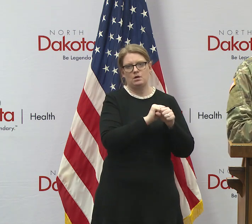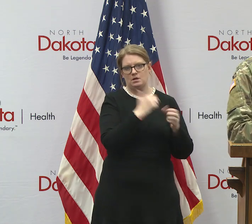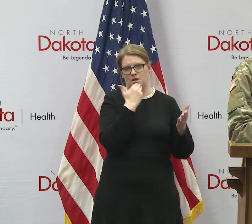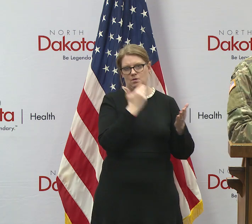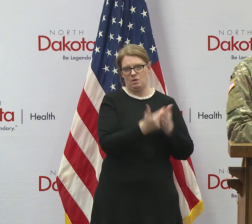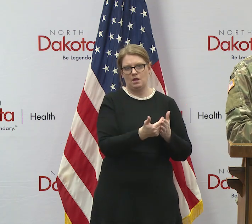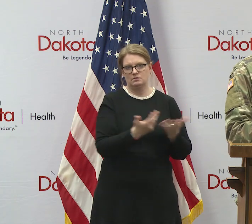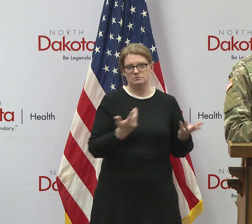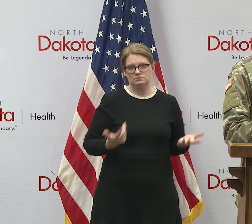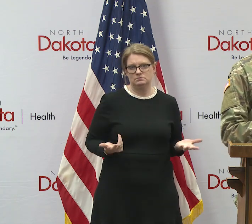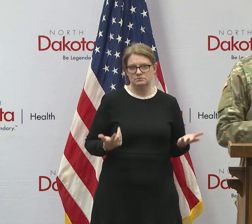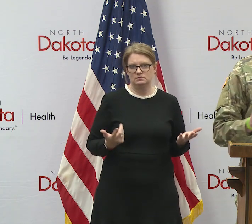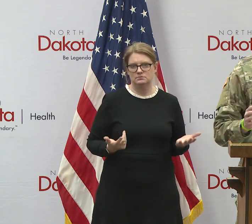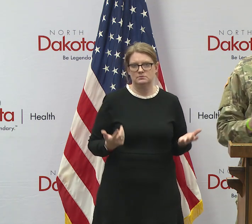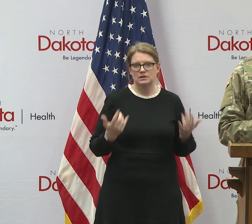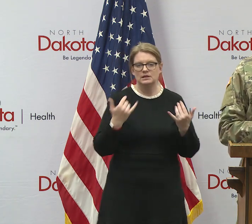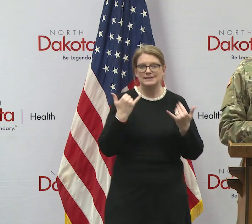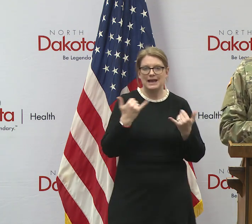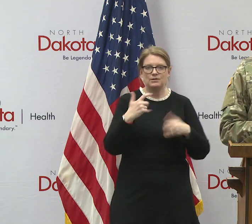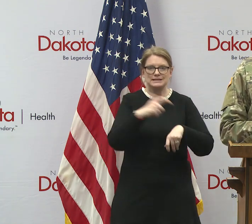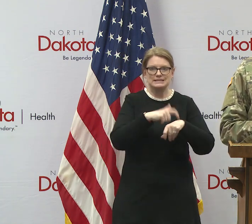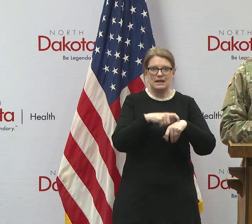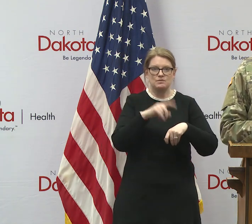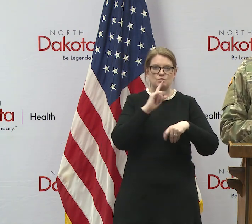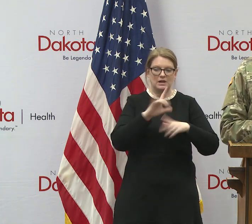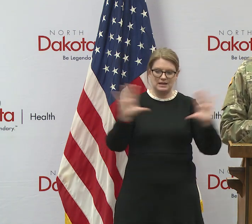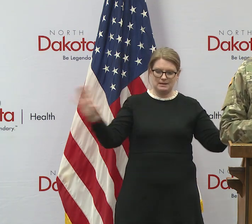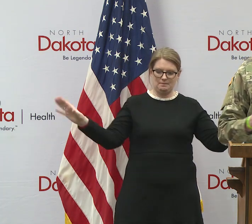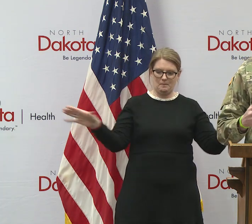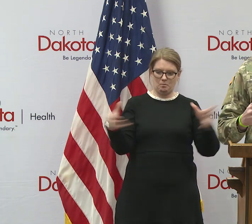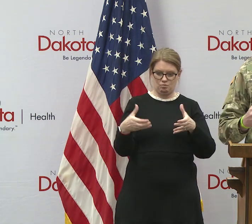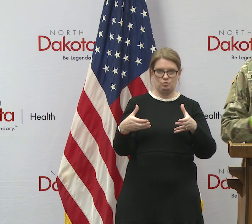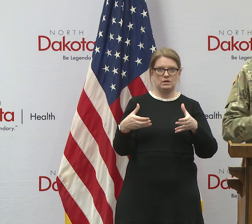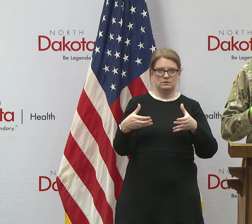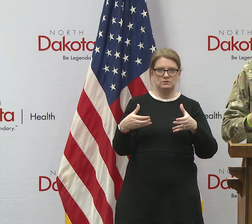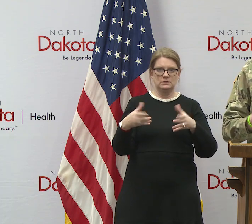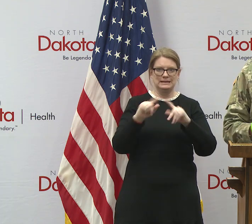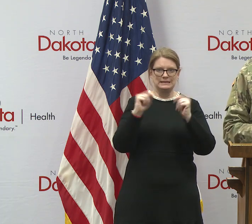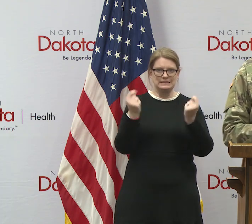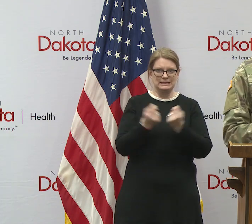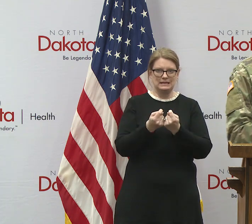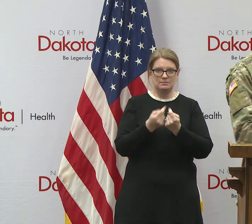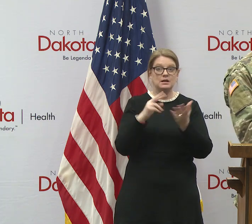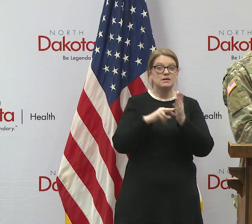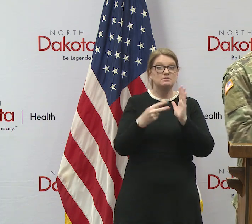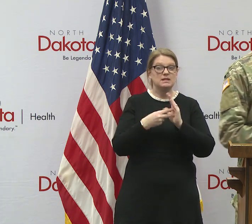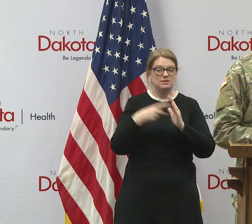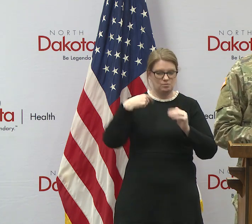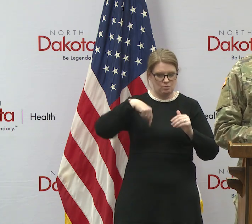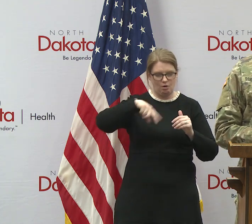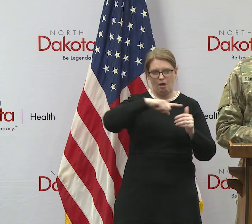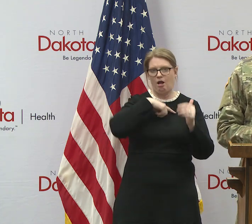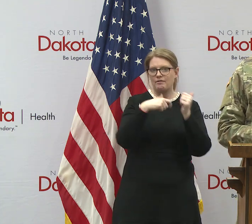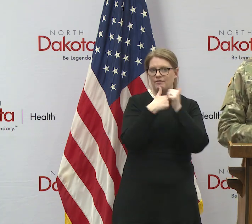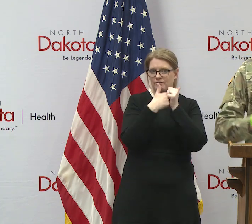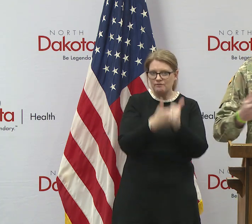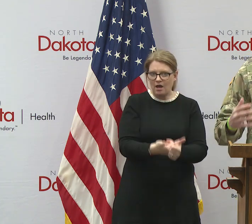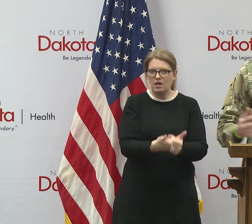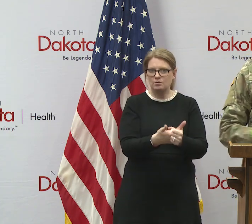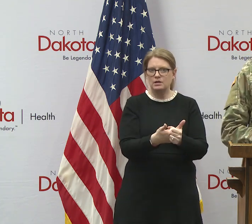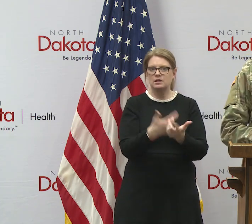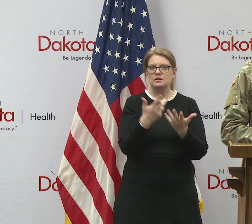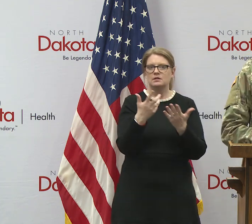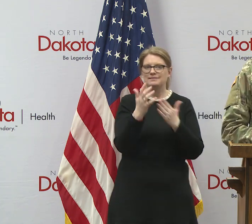say it's a pickup game, and it's time to really bring the team together and make sure we're all following the same lead by the governor and